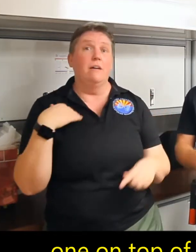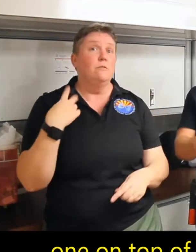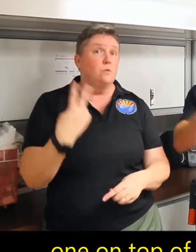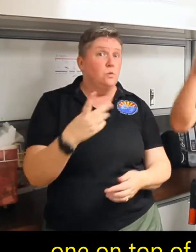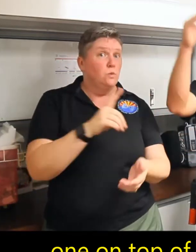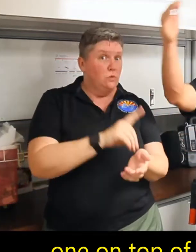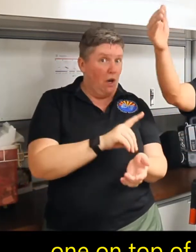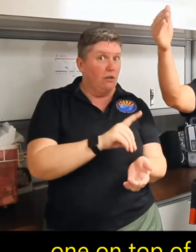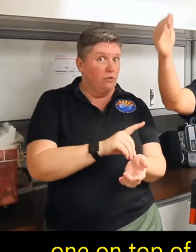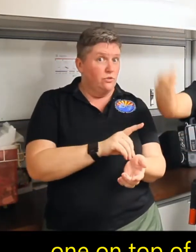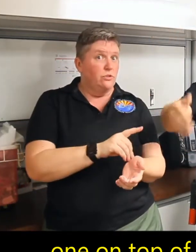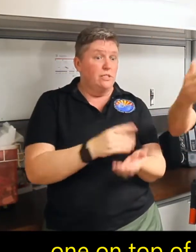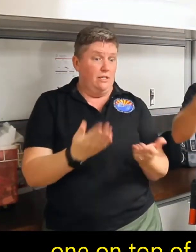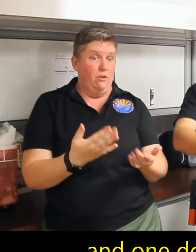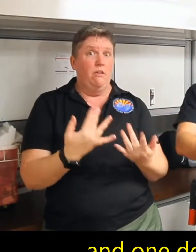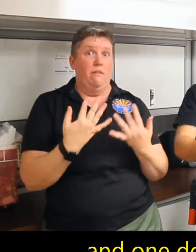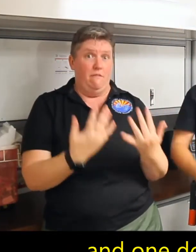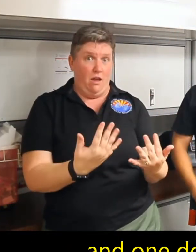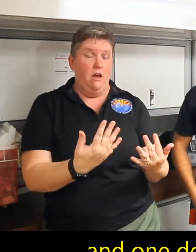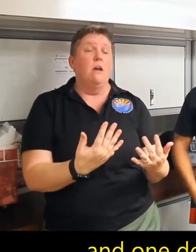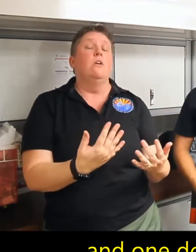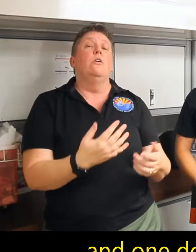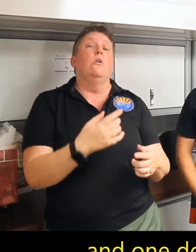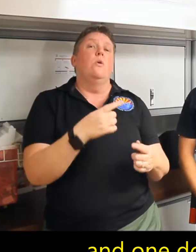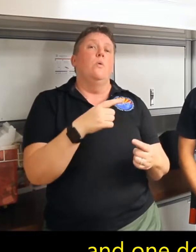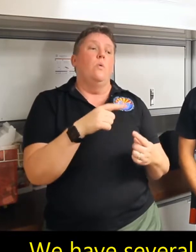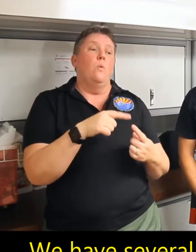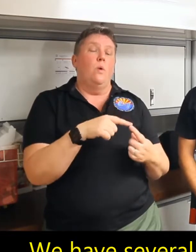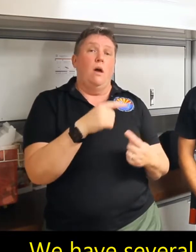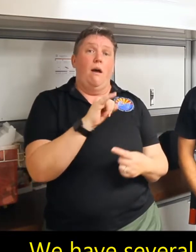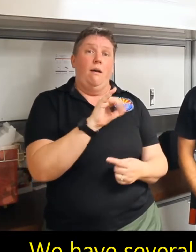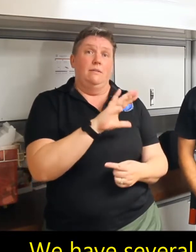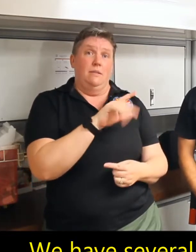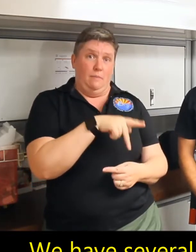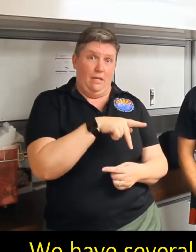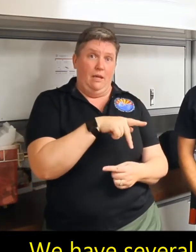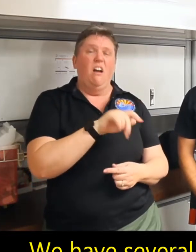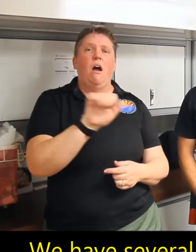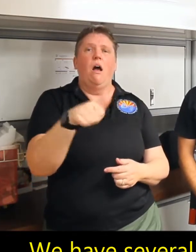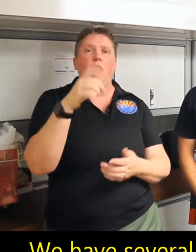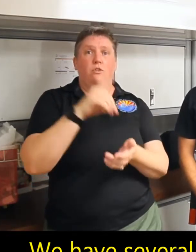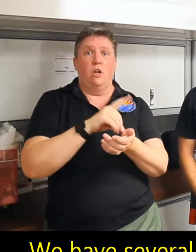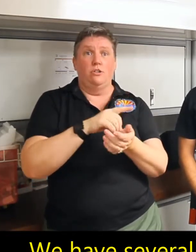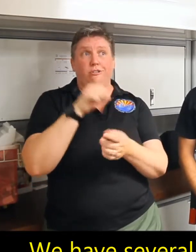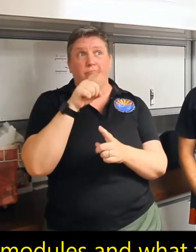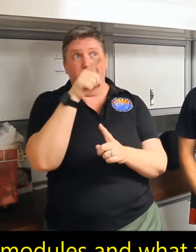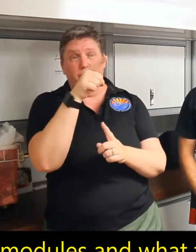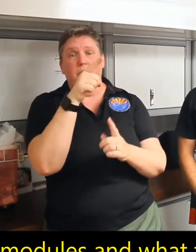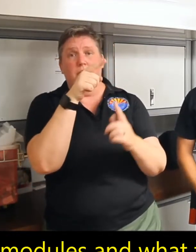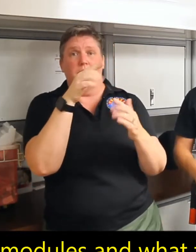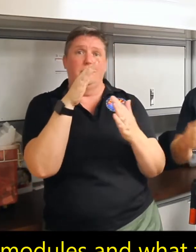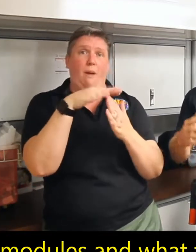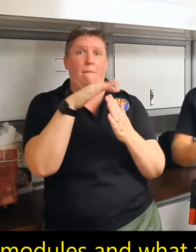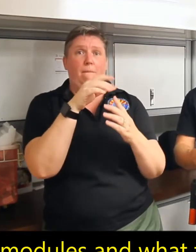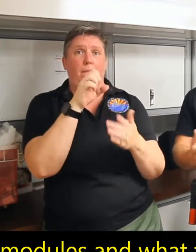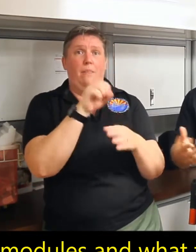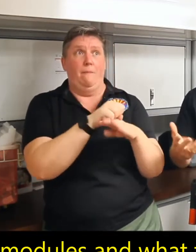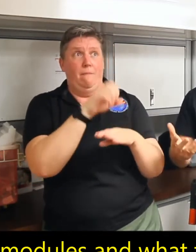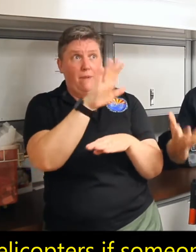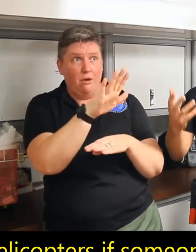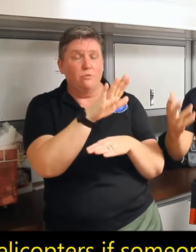fire, one up on top of the mountain and one down in ICP. We have several rapid extraction modules, and what those are, they